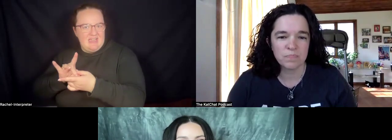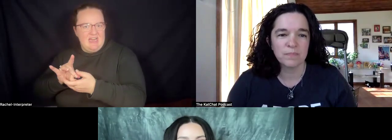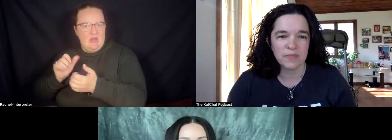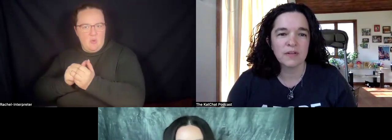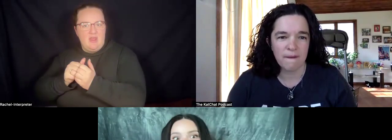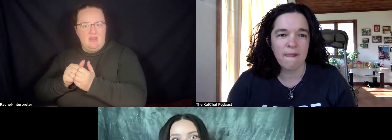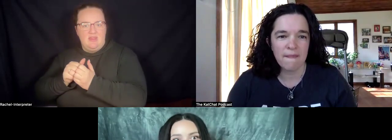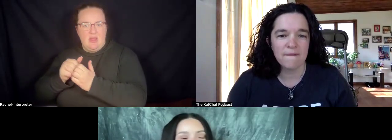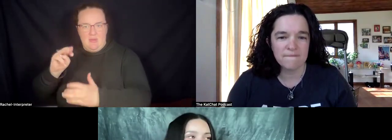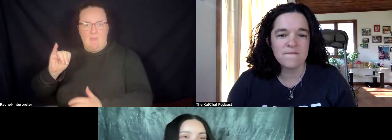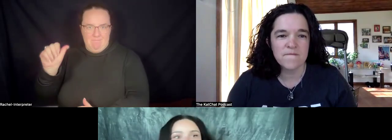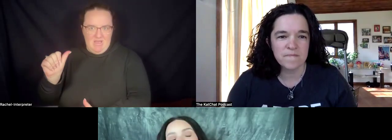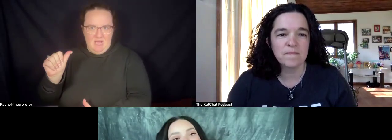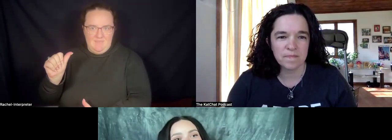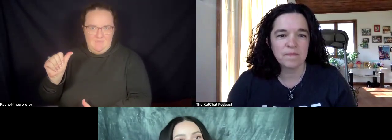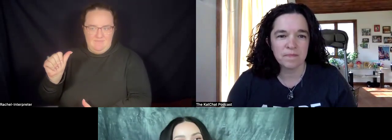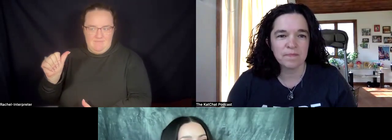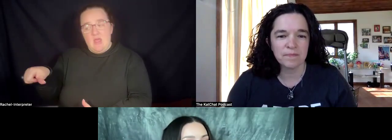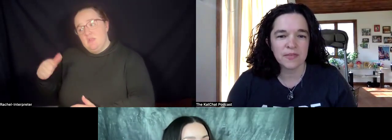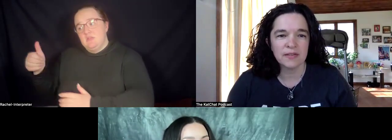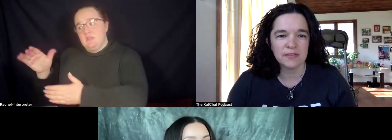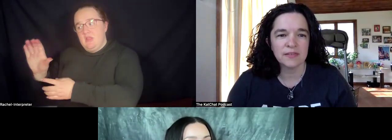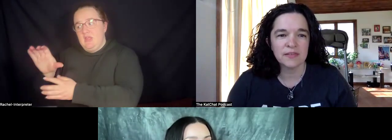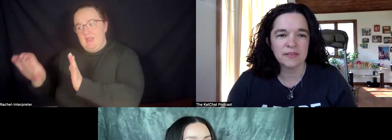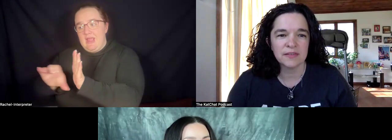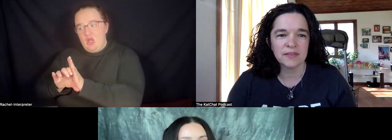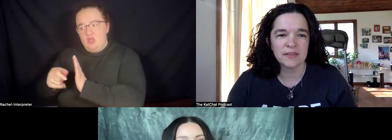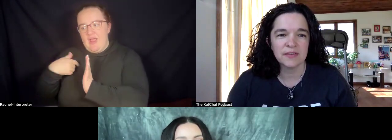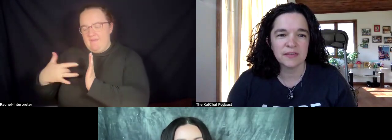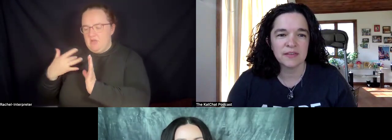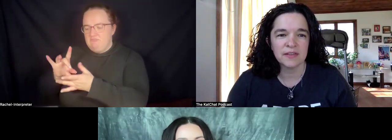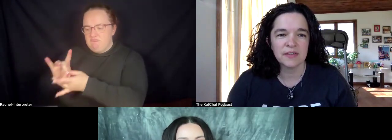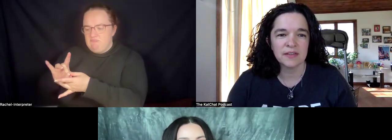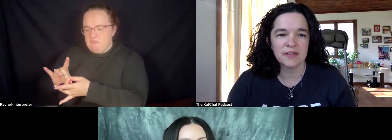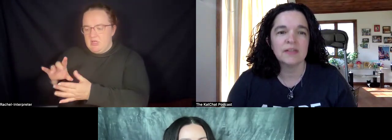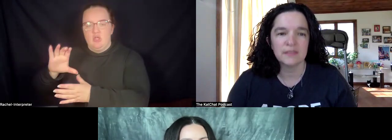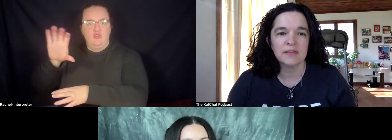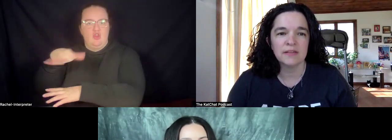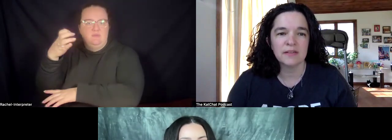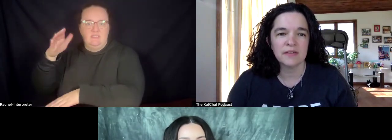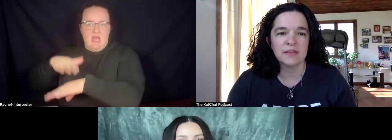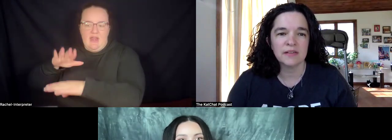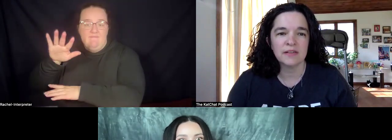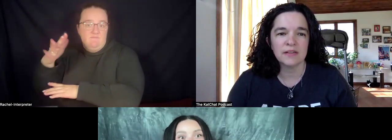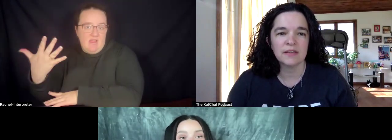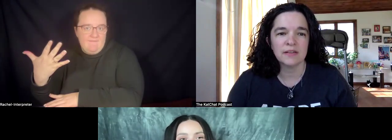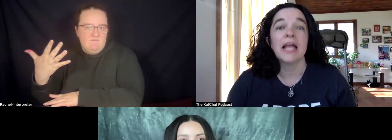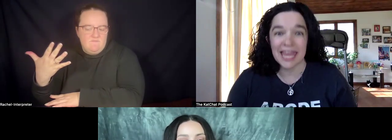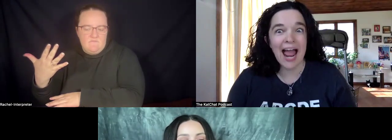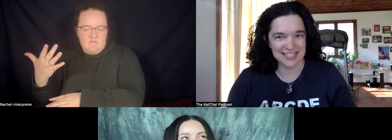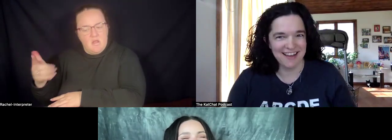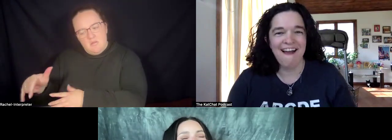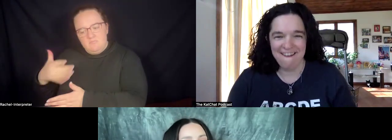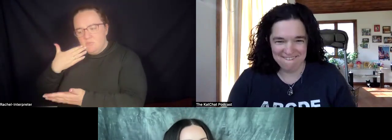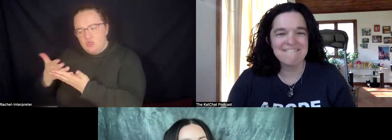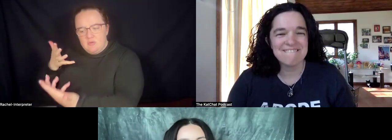to Mia. Aside from another character I played a few years ago in Christmas on Fifth, I felt that Mia aligned the most with me.